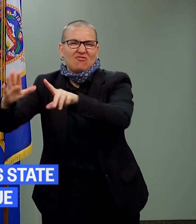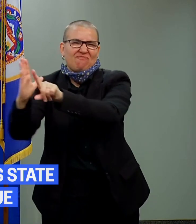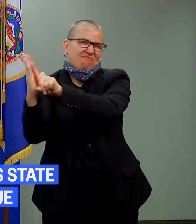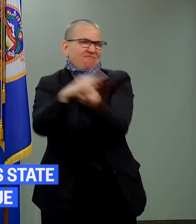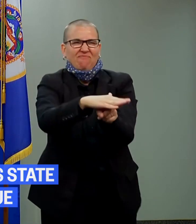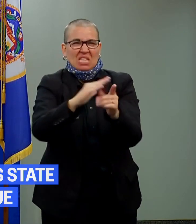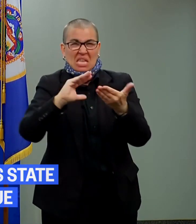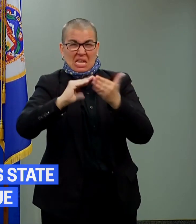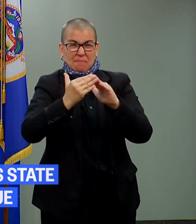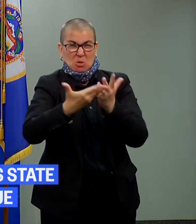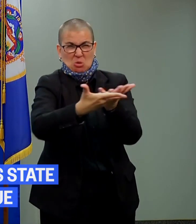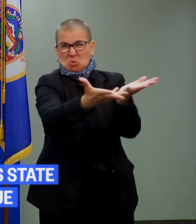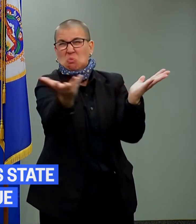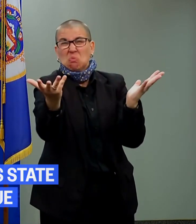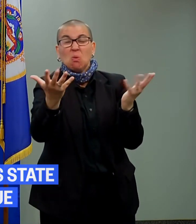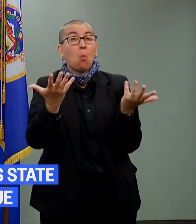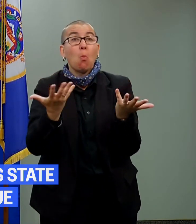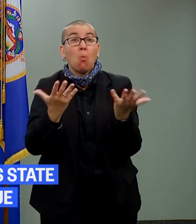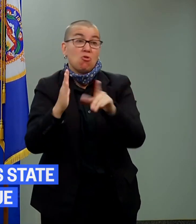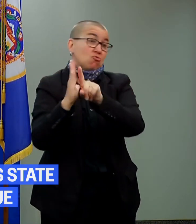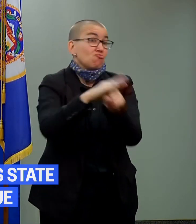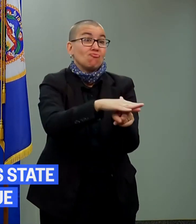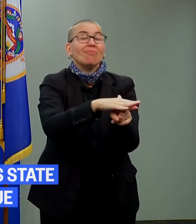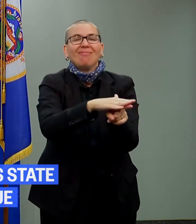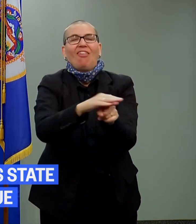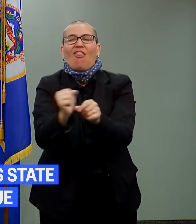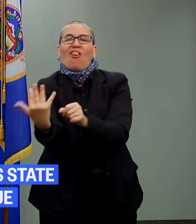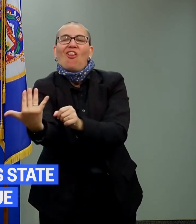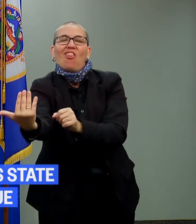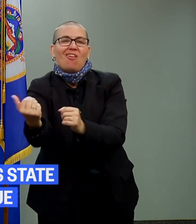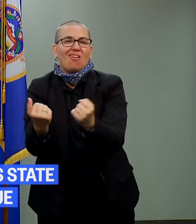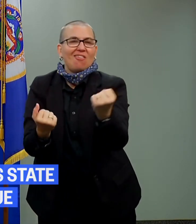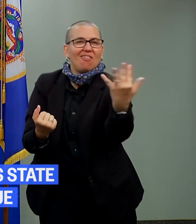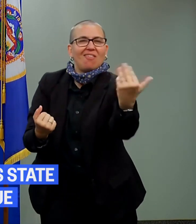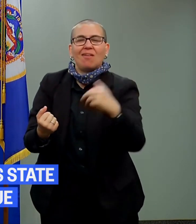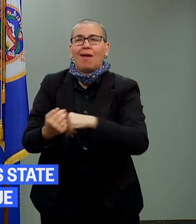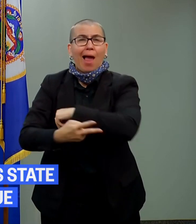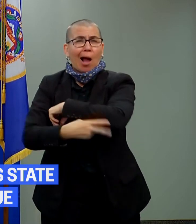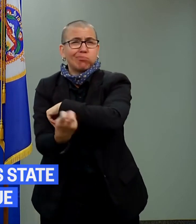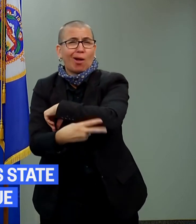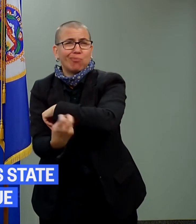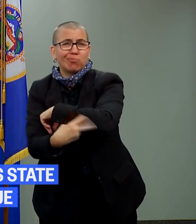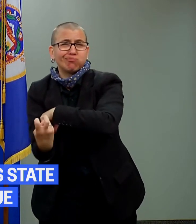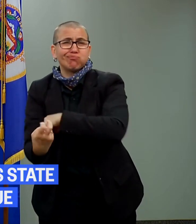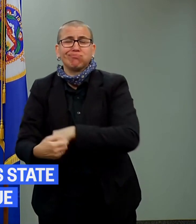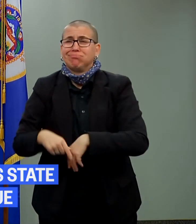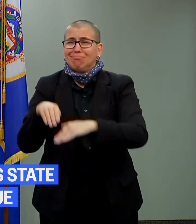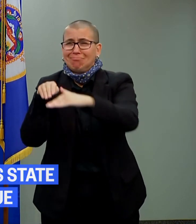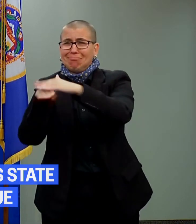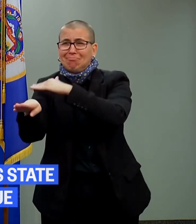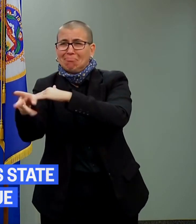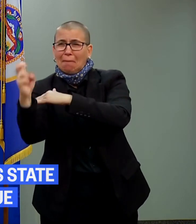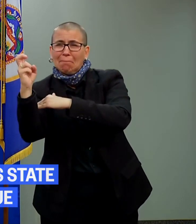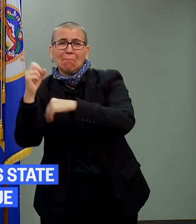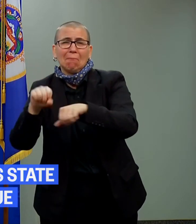assaulting, robbing, and looting, that their numbers were great and that they had